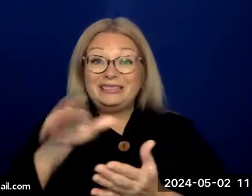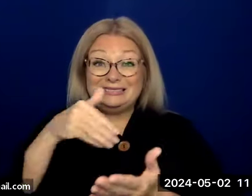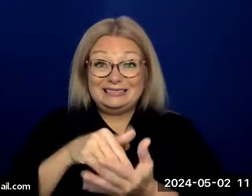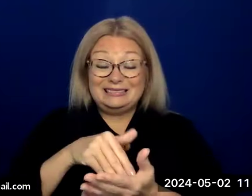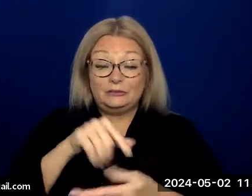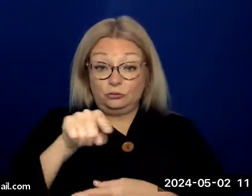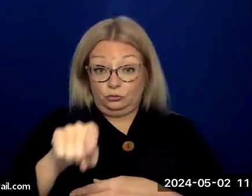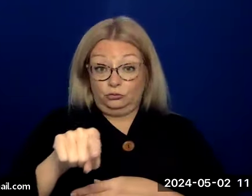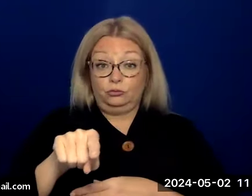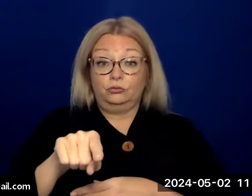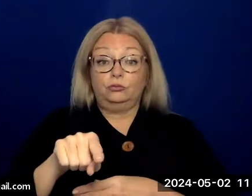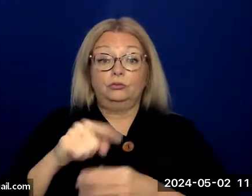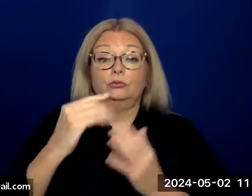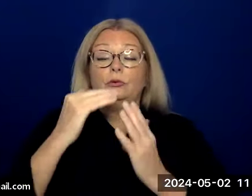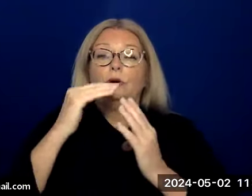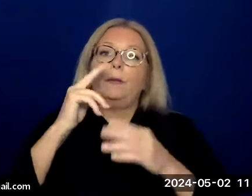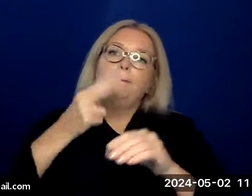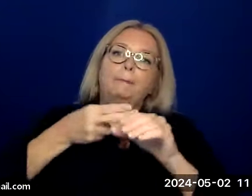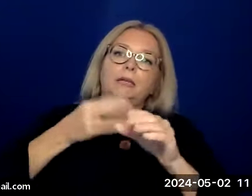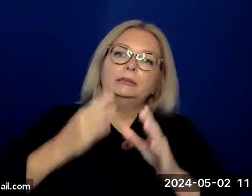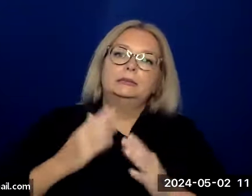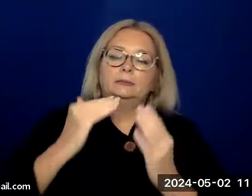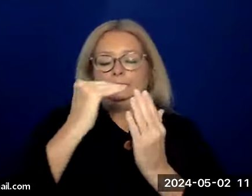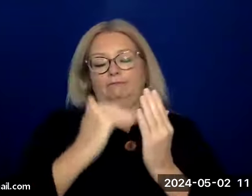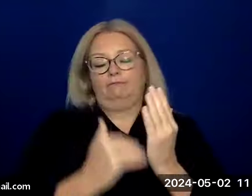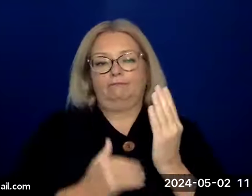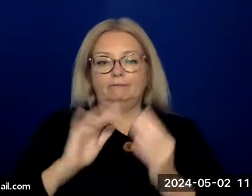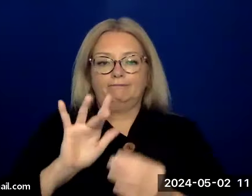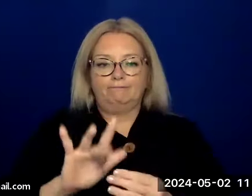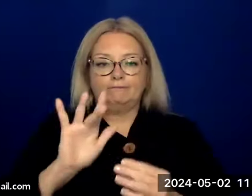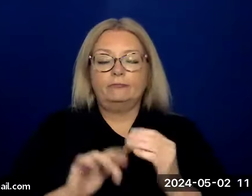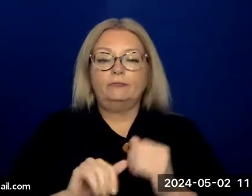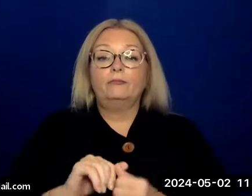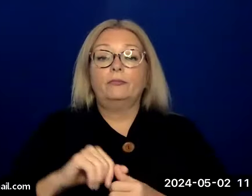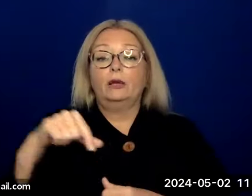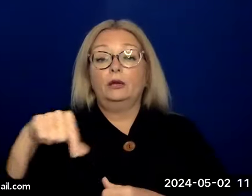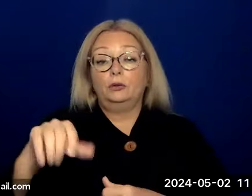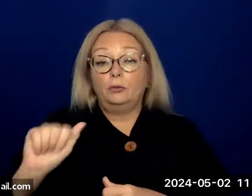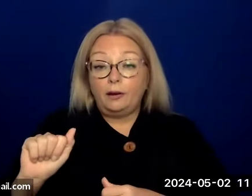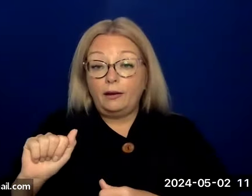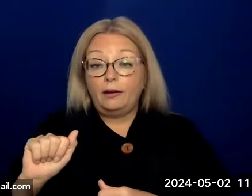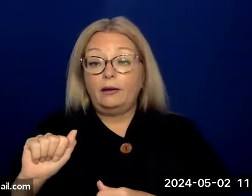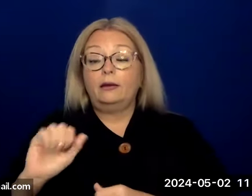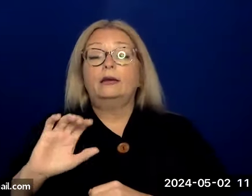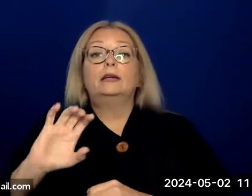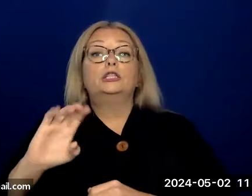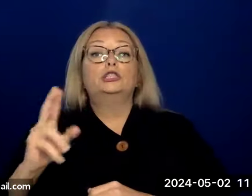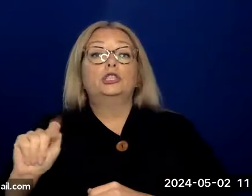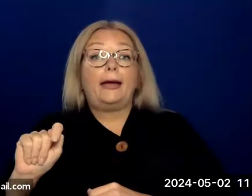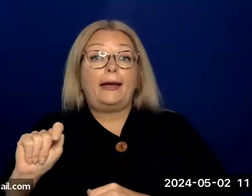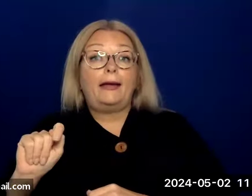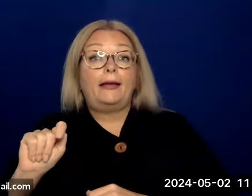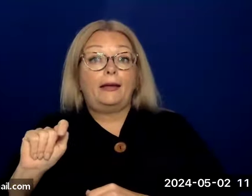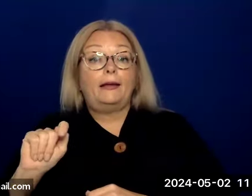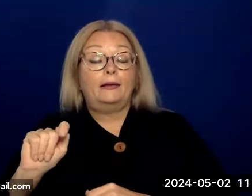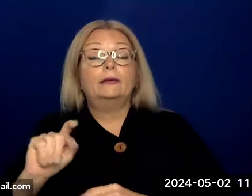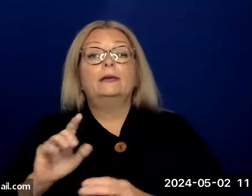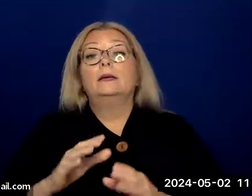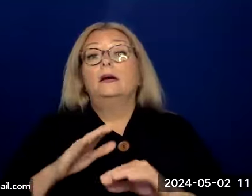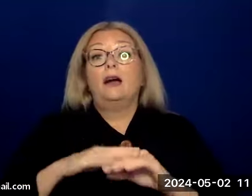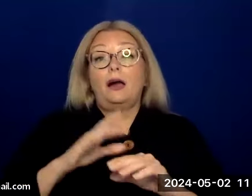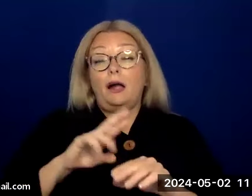list of participants, the question and answer box as well, and the chat box. To the right on